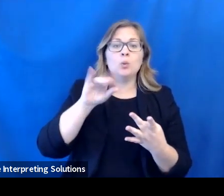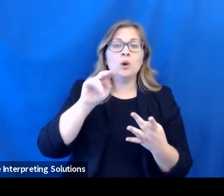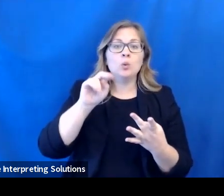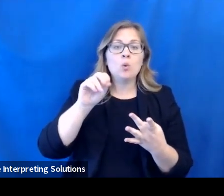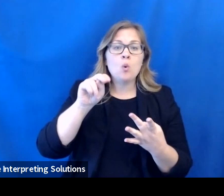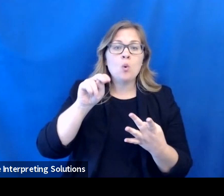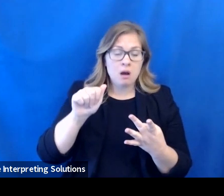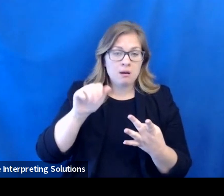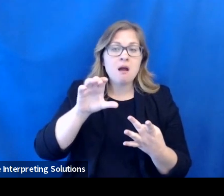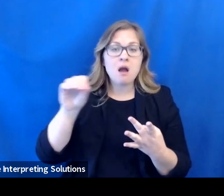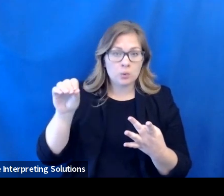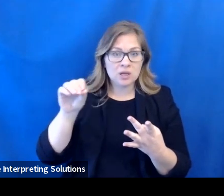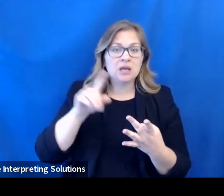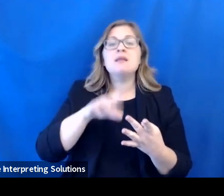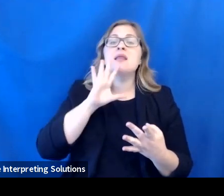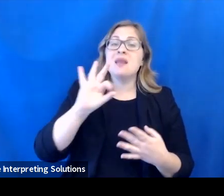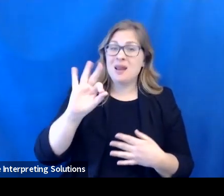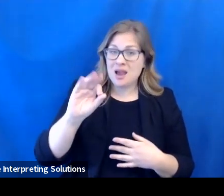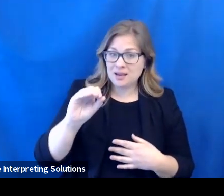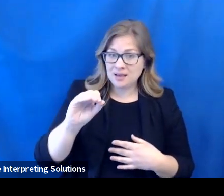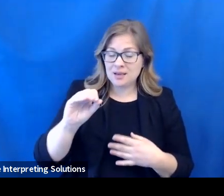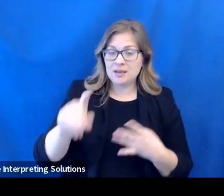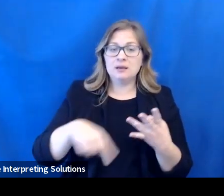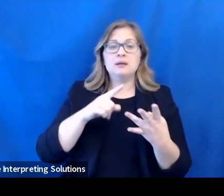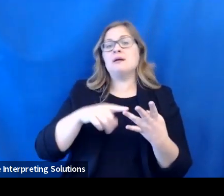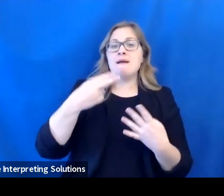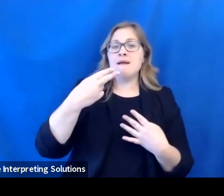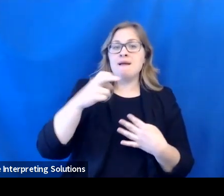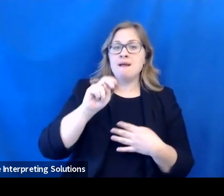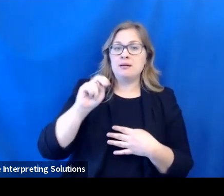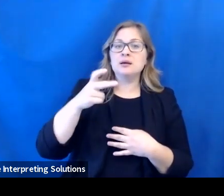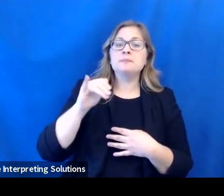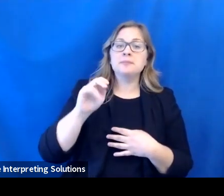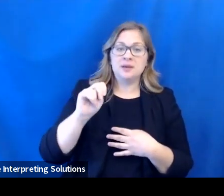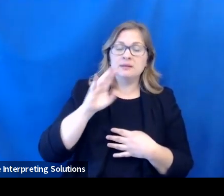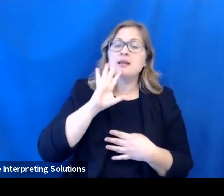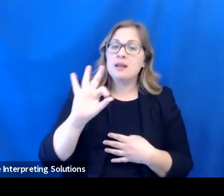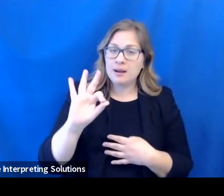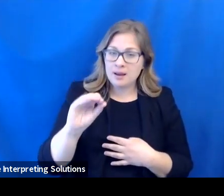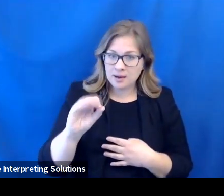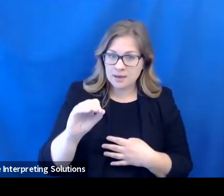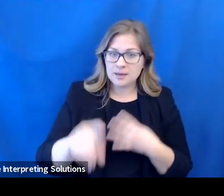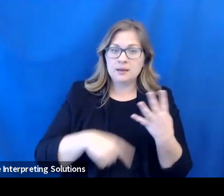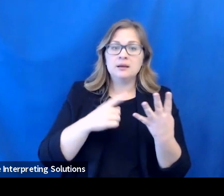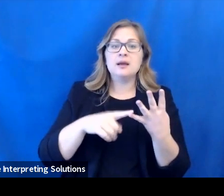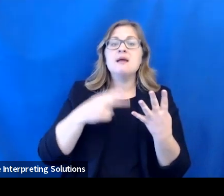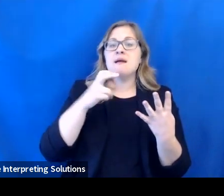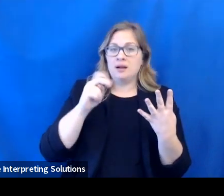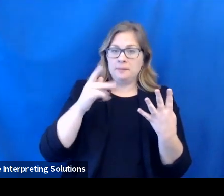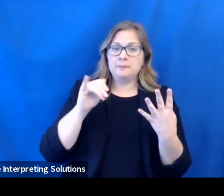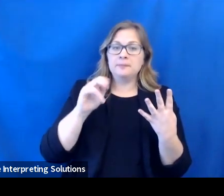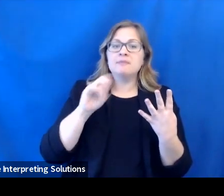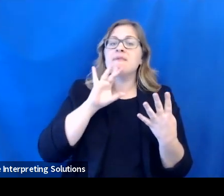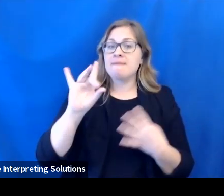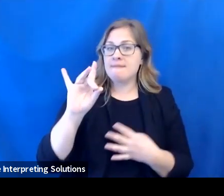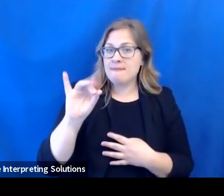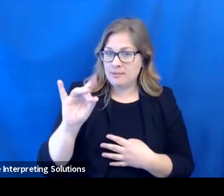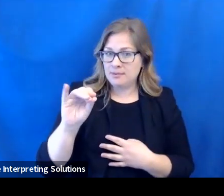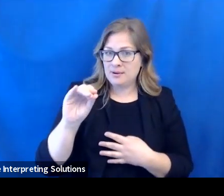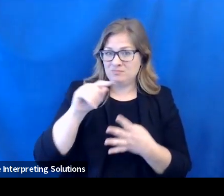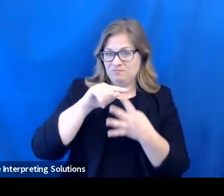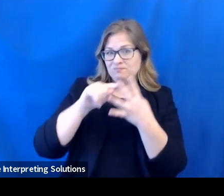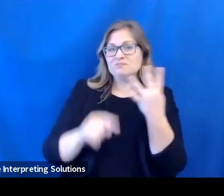in their 90s, and another Hennepin County resident in their 80s. As of today, 549 patients have been